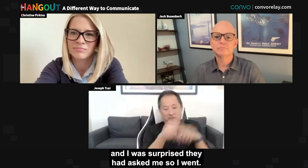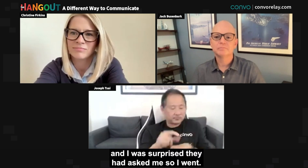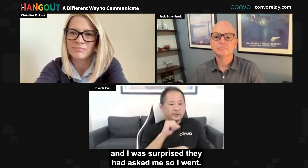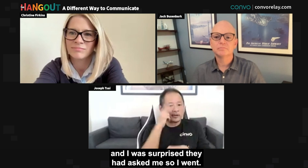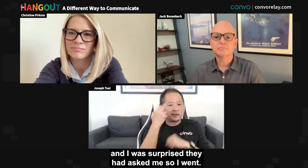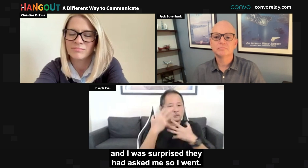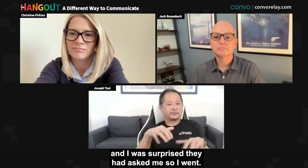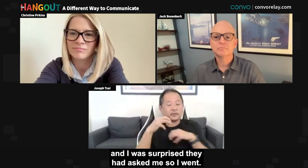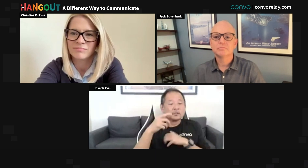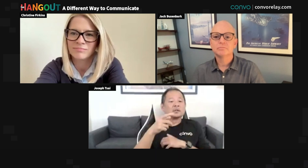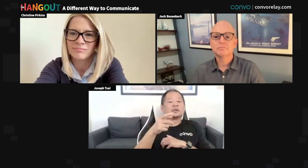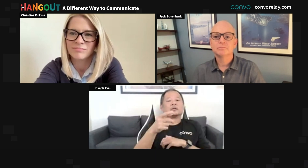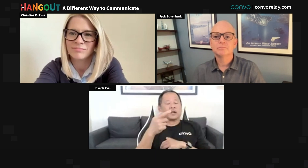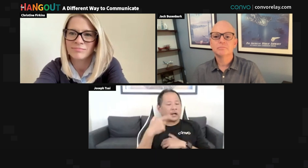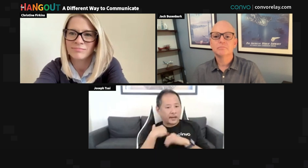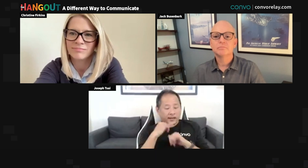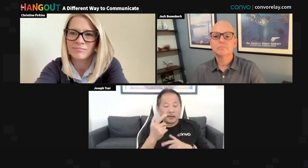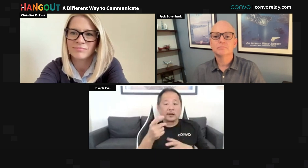me, so I went.